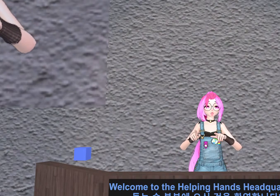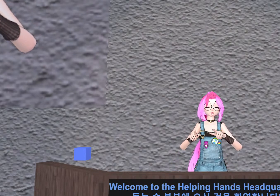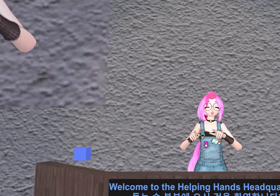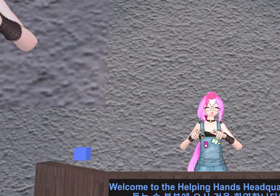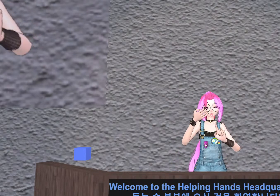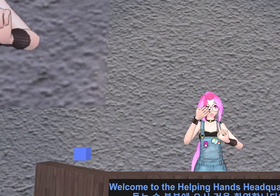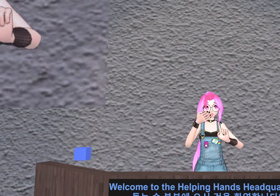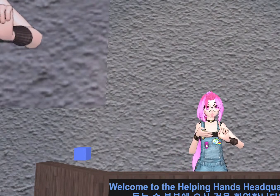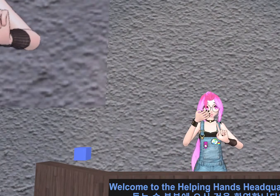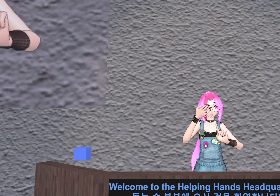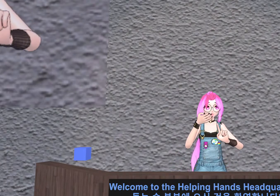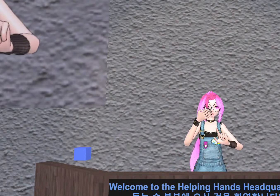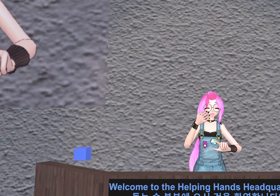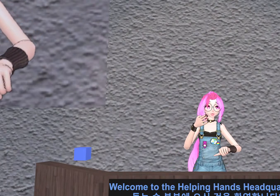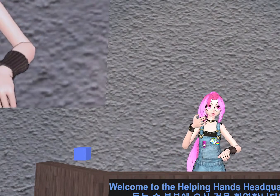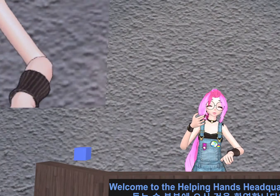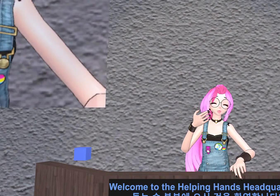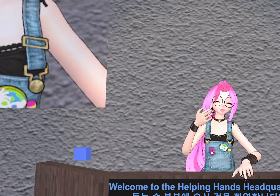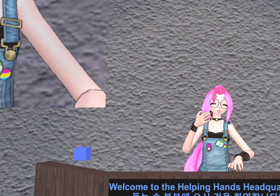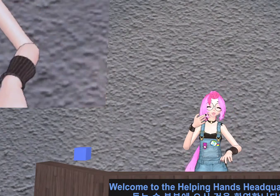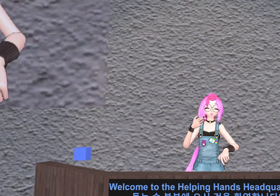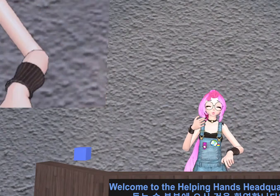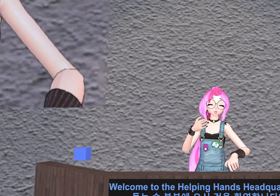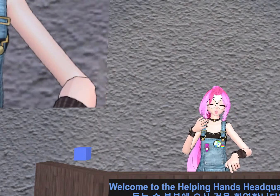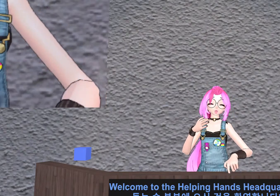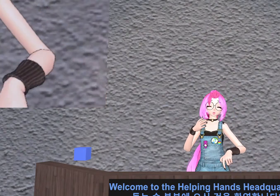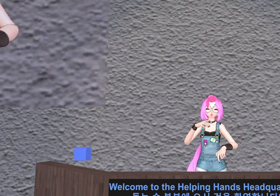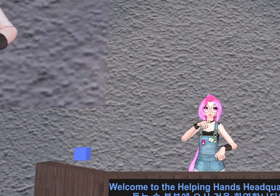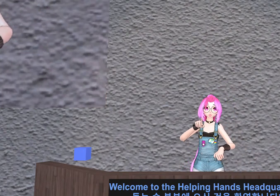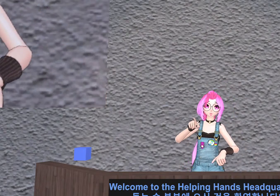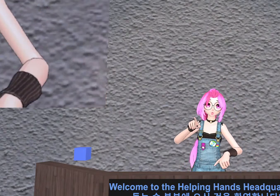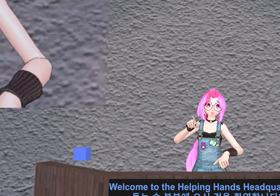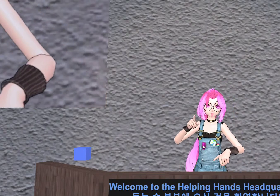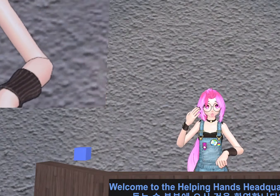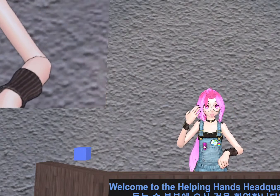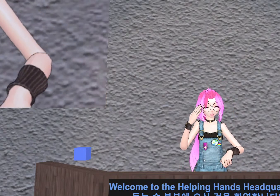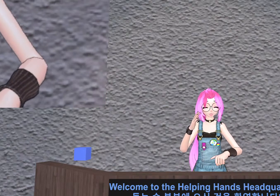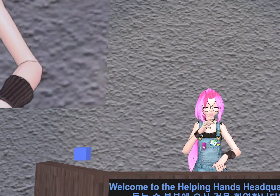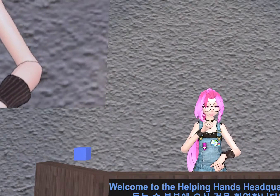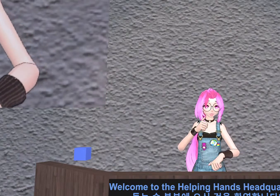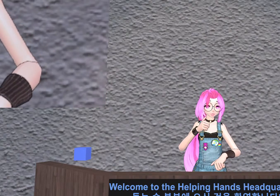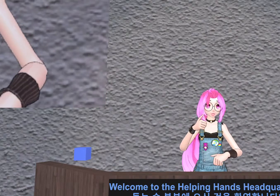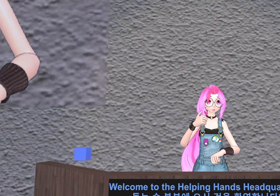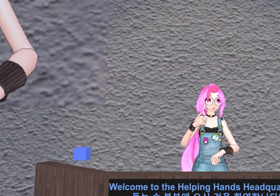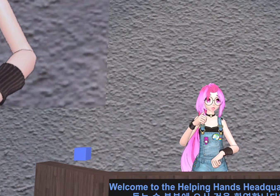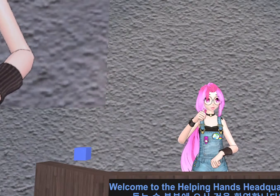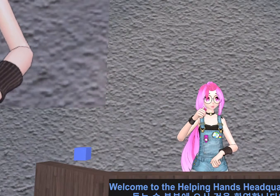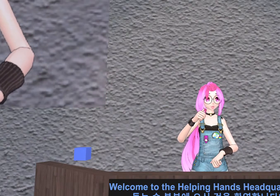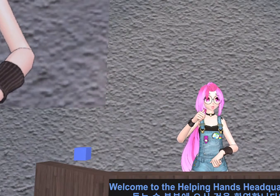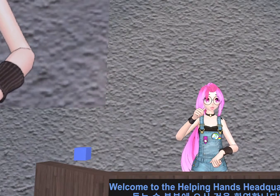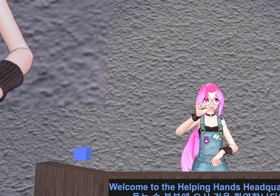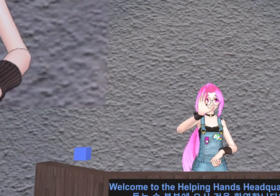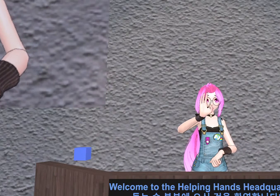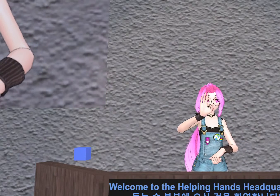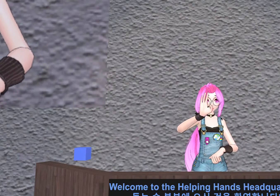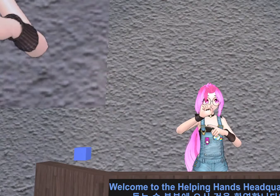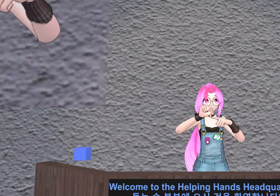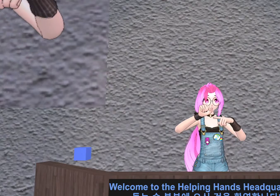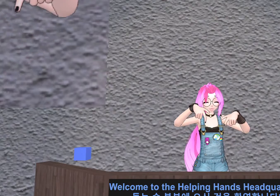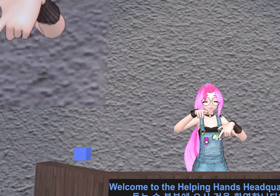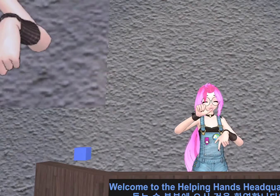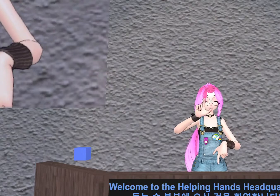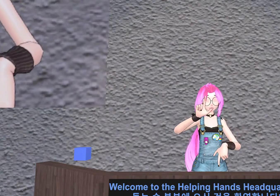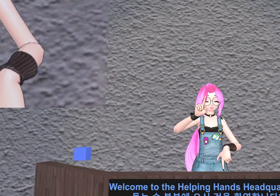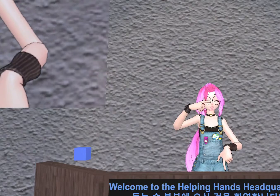if you're talking about in the context of like describing a person, so a lot of you guys know this, but not everyone. So when we're talking